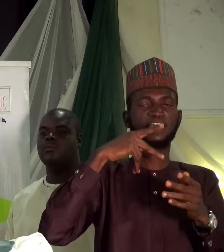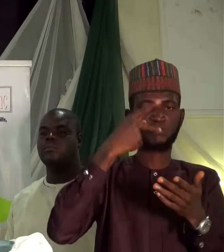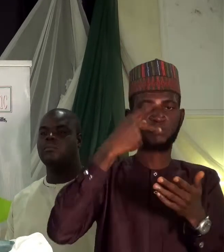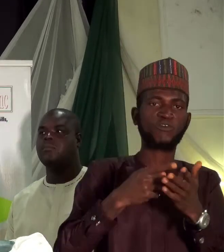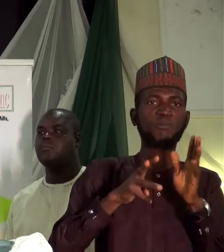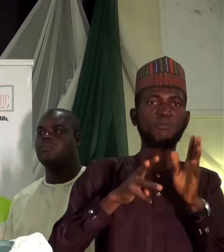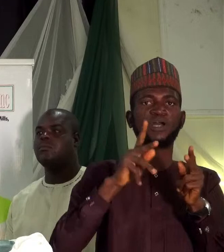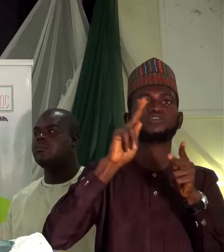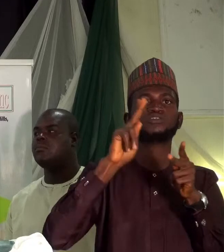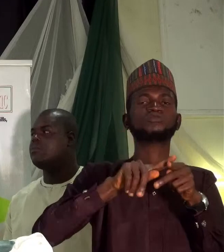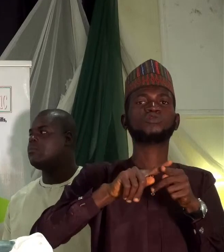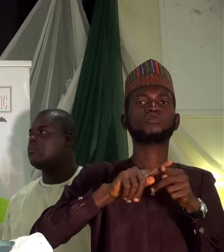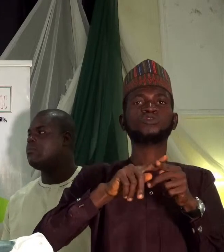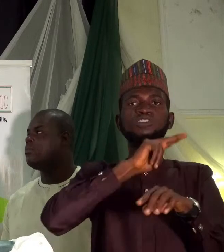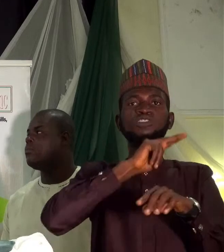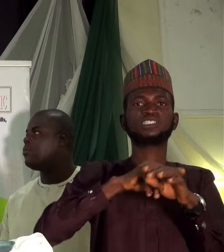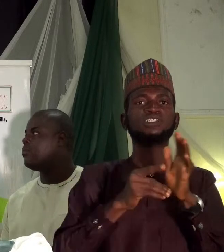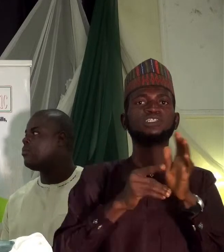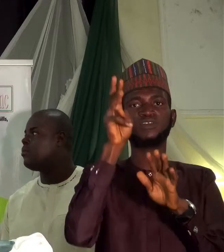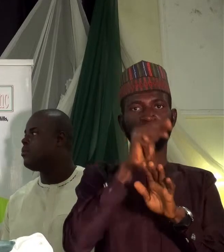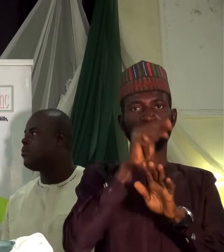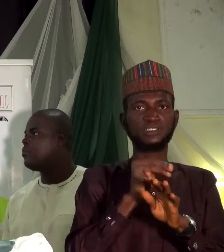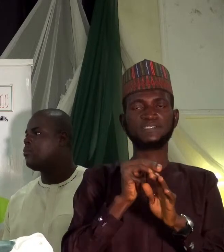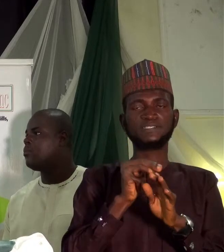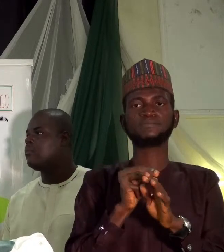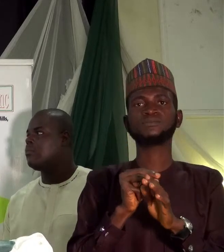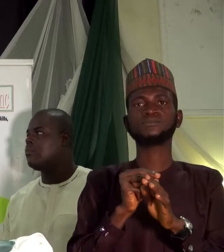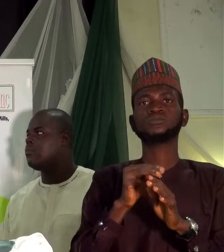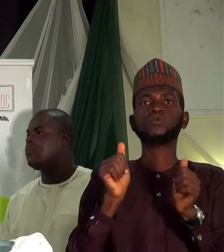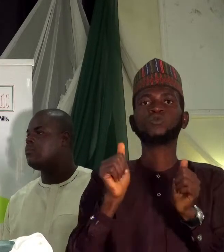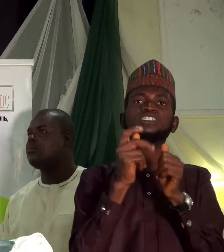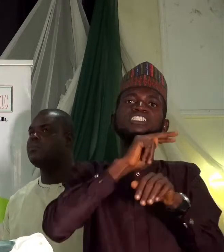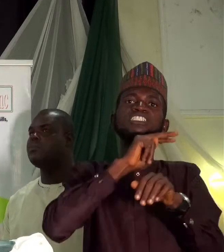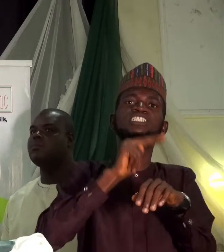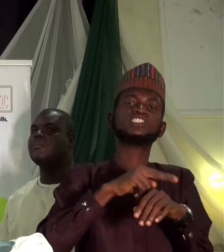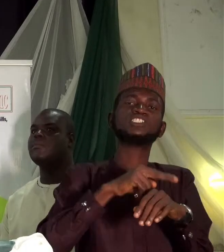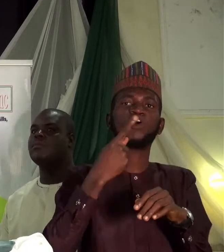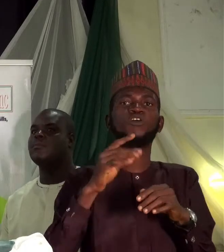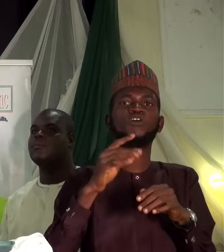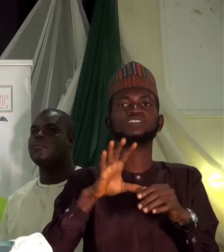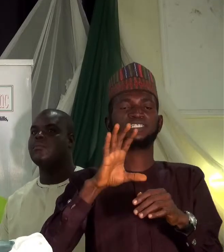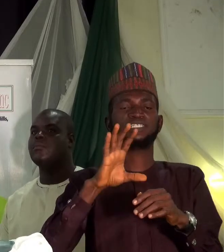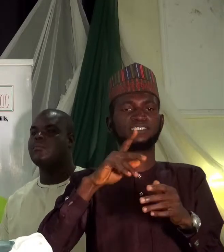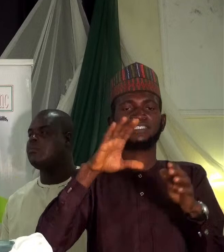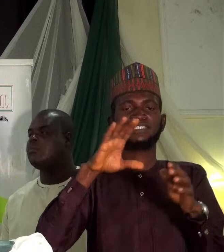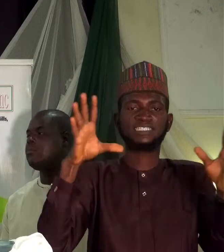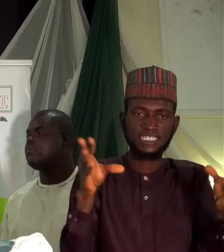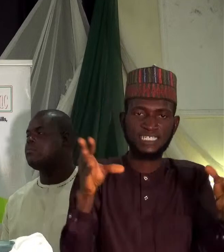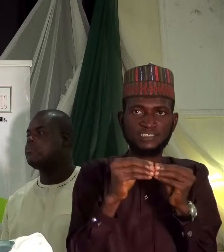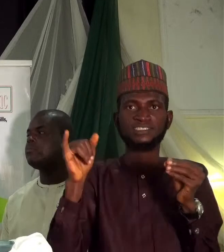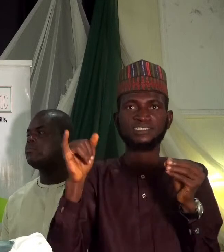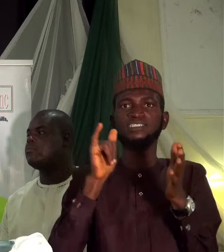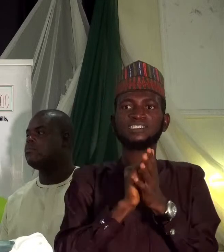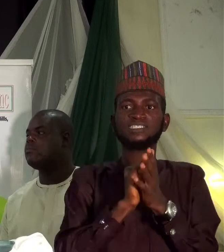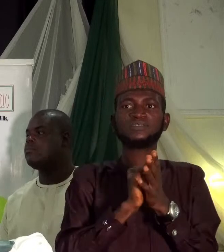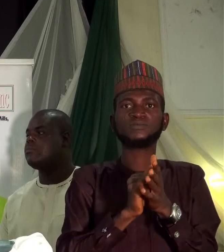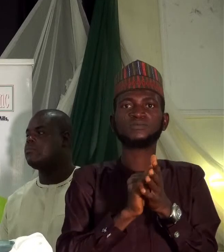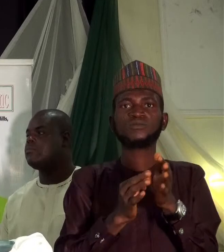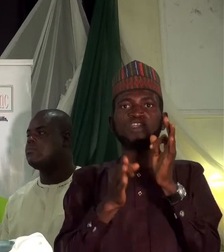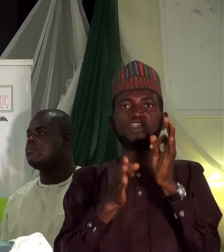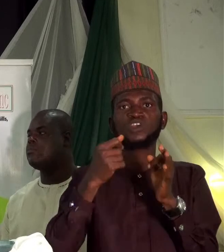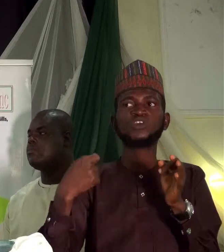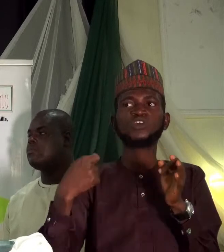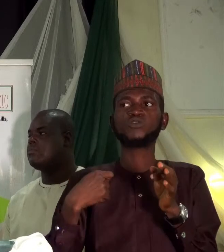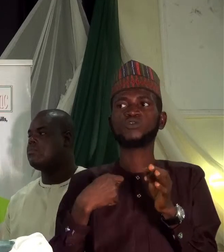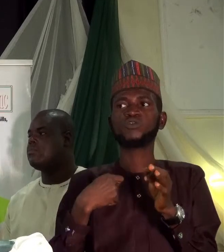Realizing fully well my limitations are the nature of this gathering that comprises eggs. Tabani ki won tu awon eyan ti